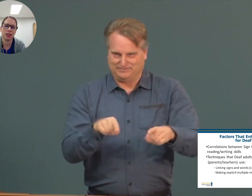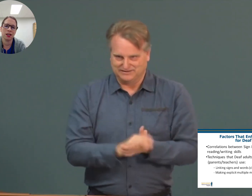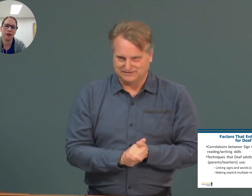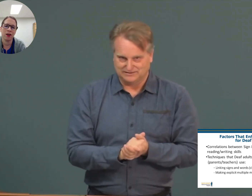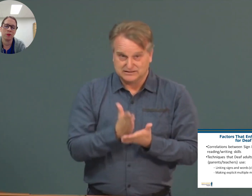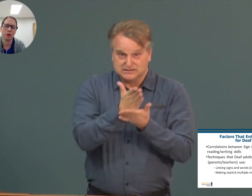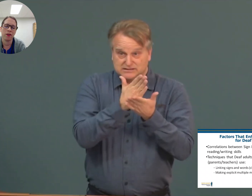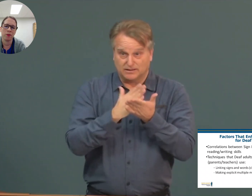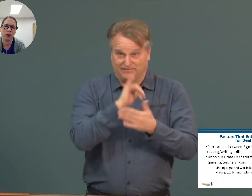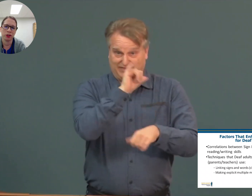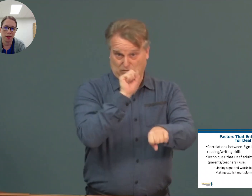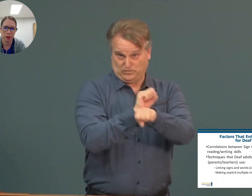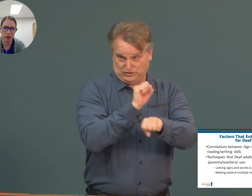of how that bridge happens.